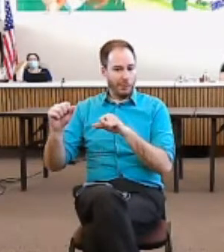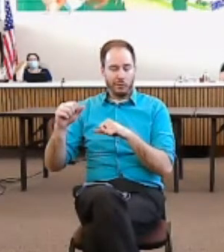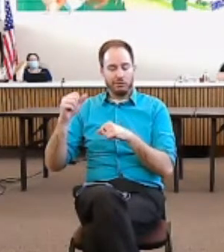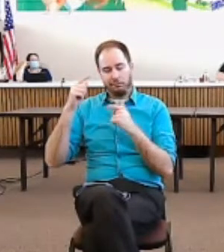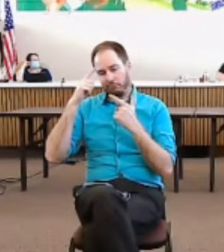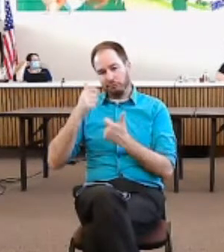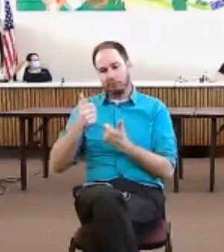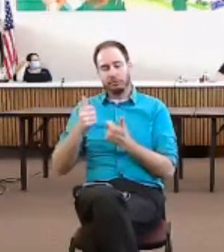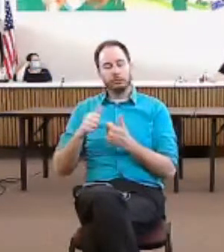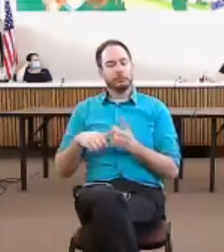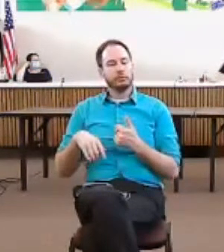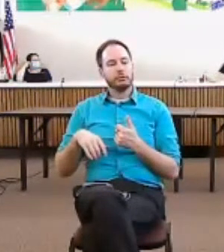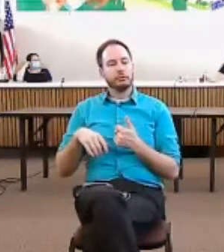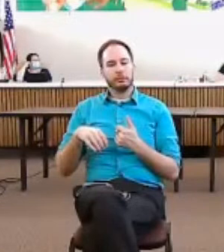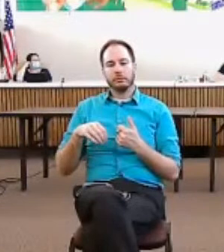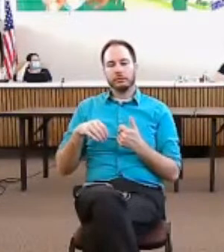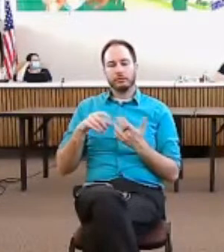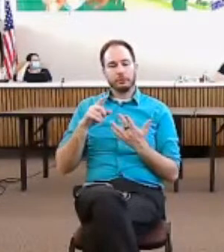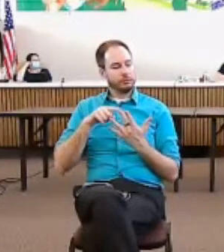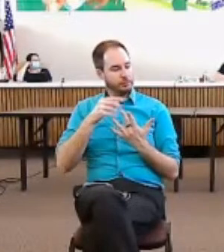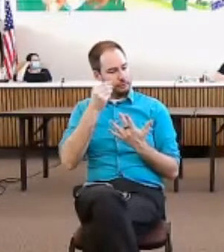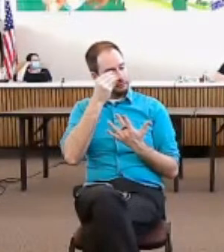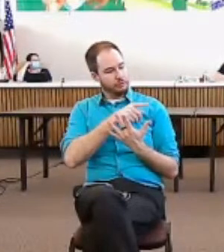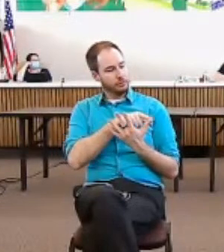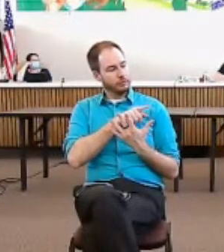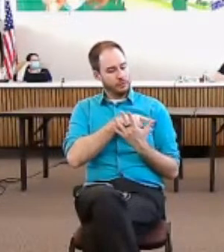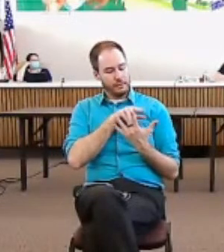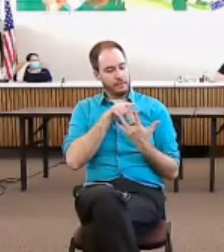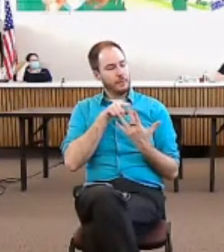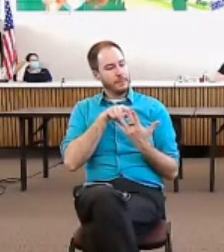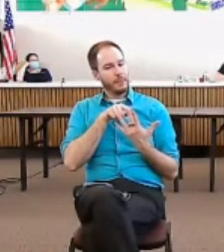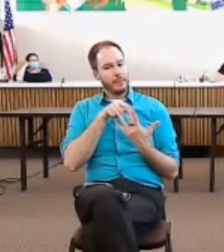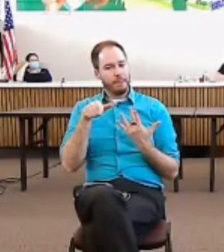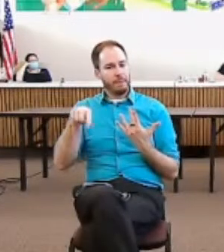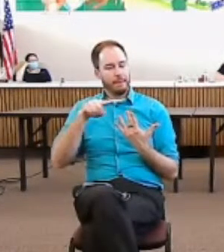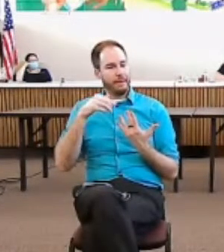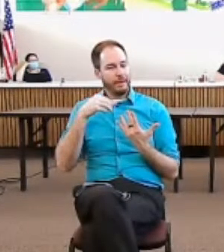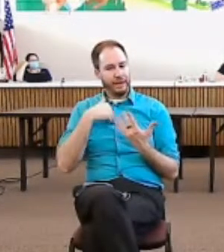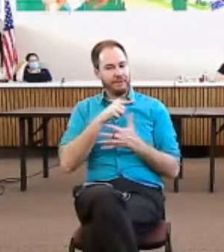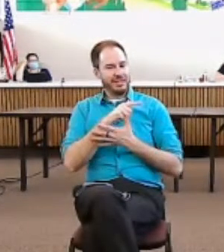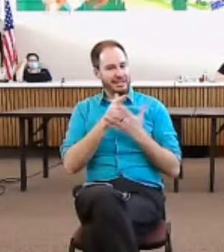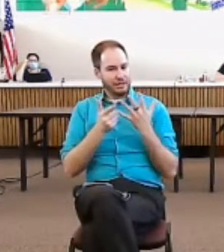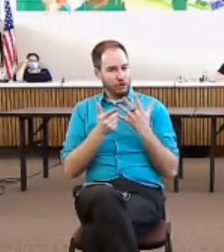So, and Joe, just so you know, they had a series of